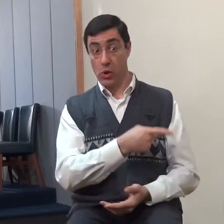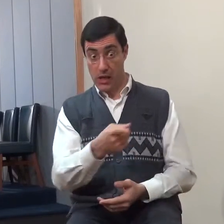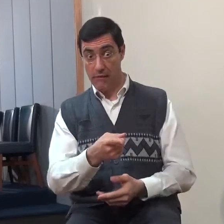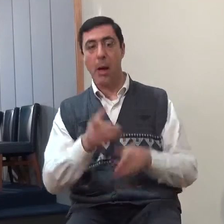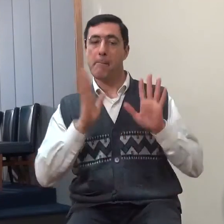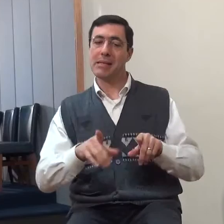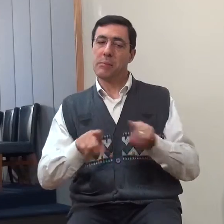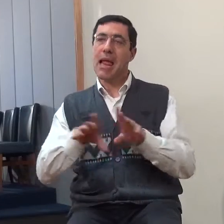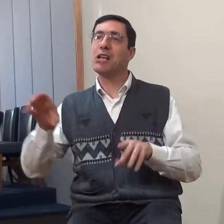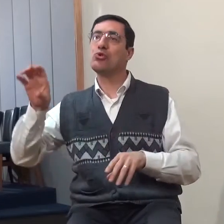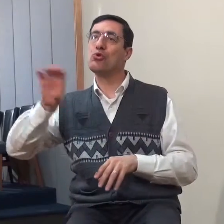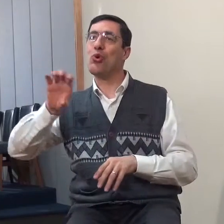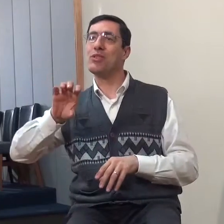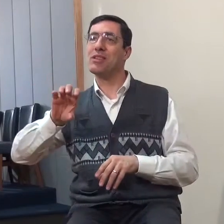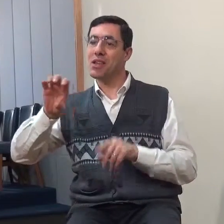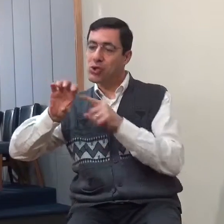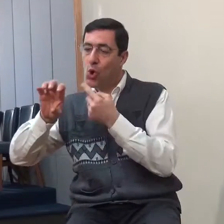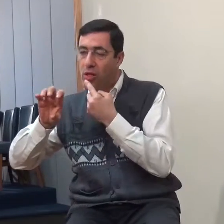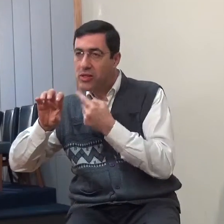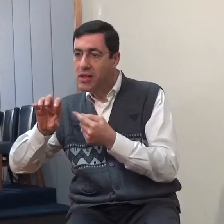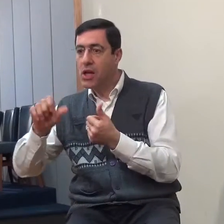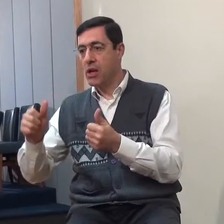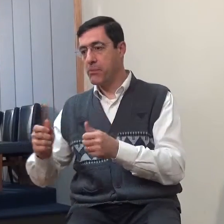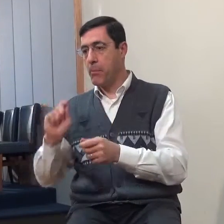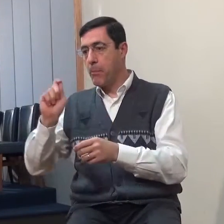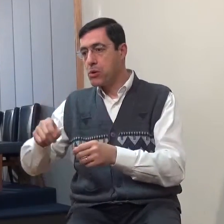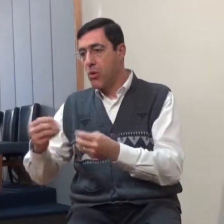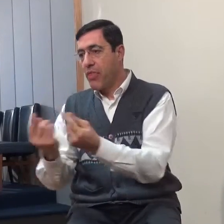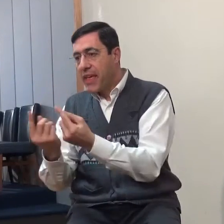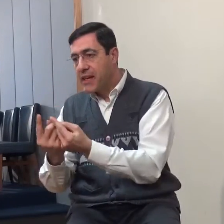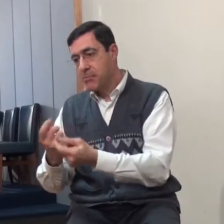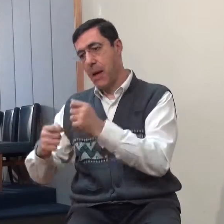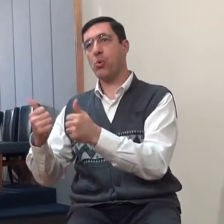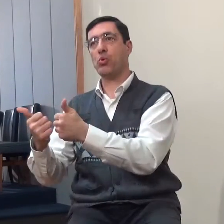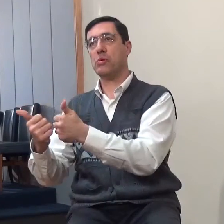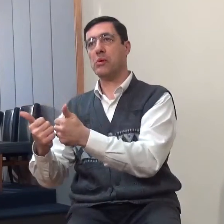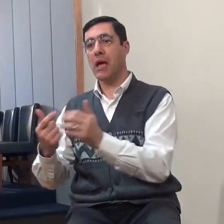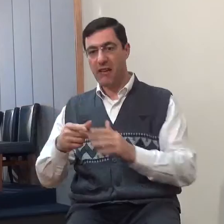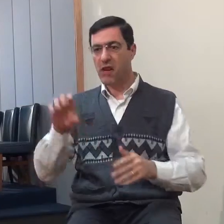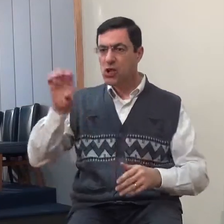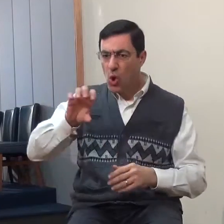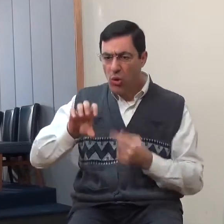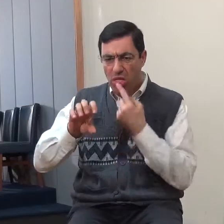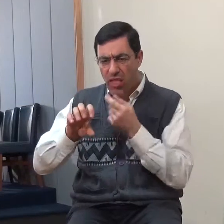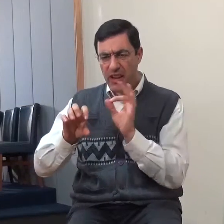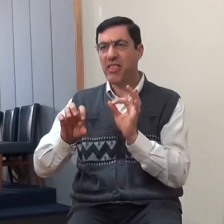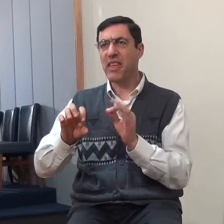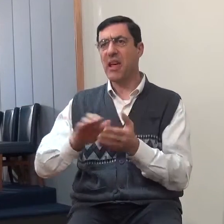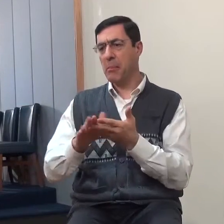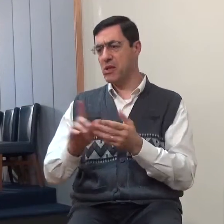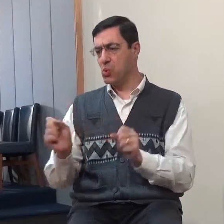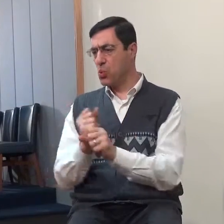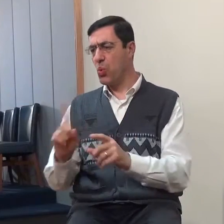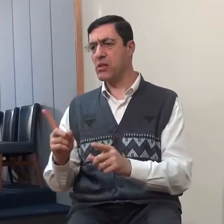good, then it's only fit to be thrown on the pathway to clear the weeds. It is thenceforth